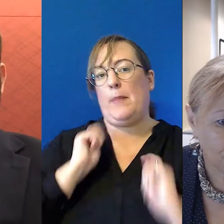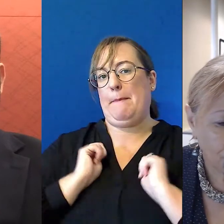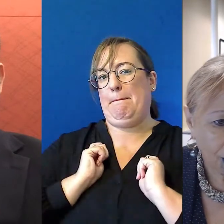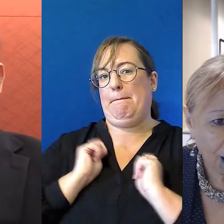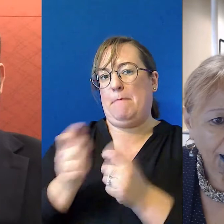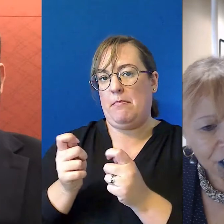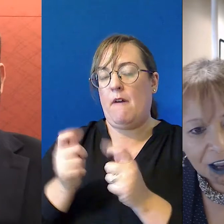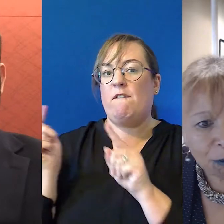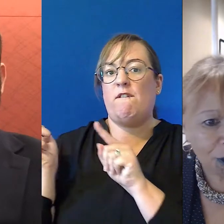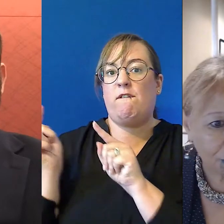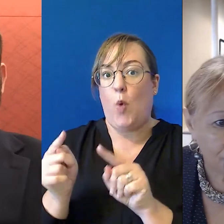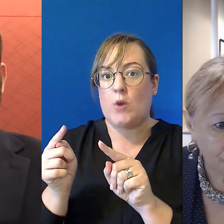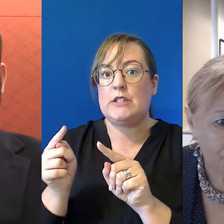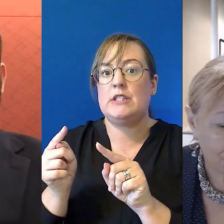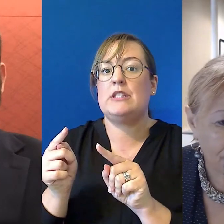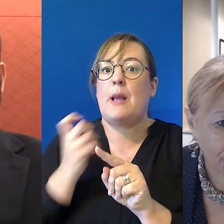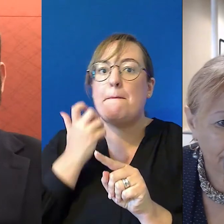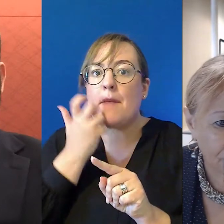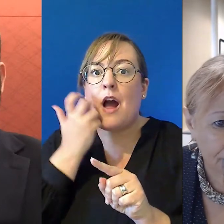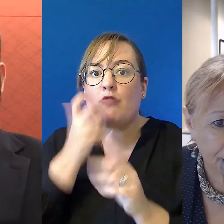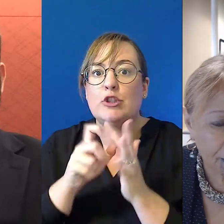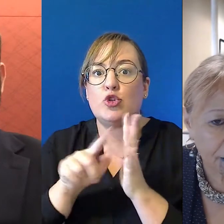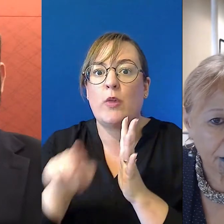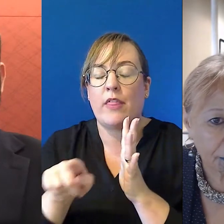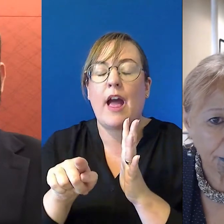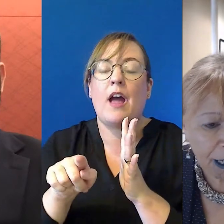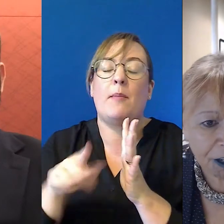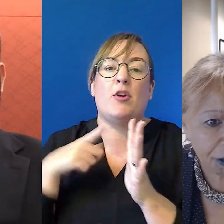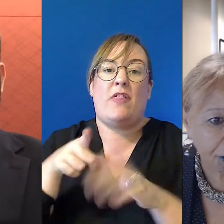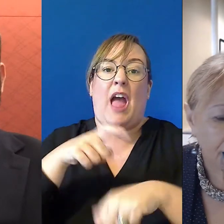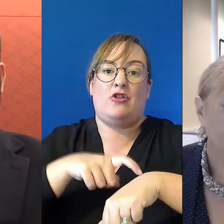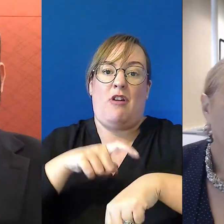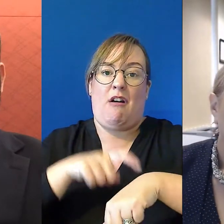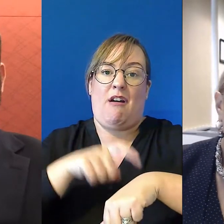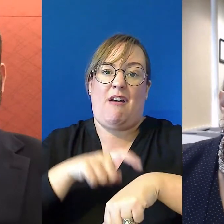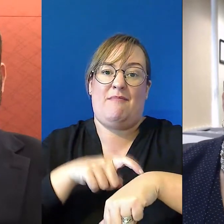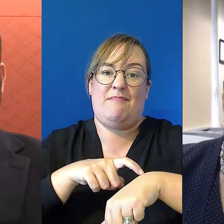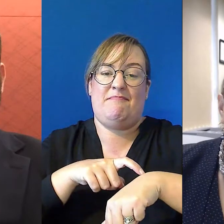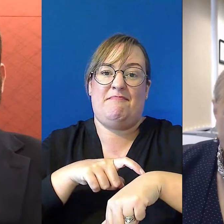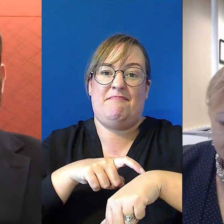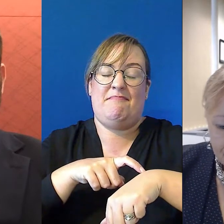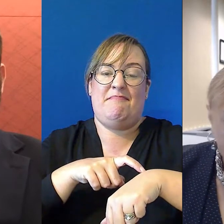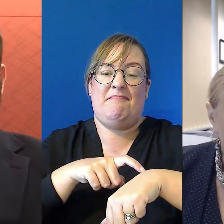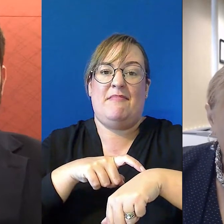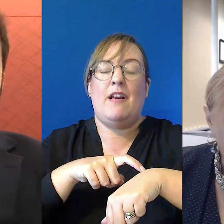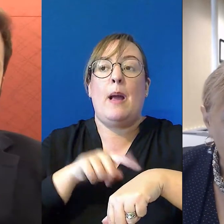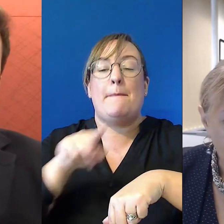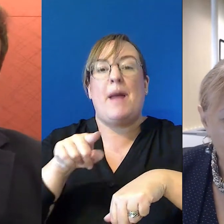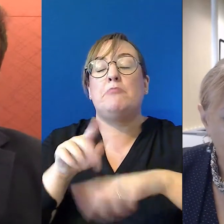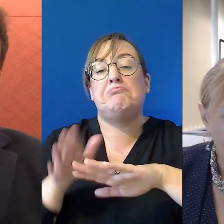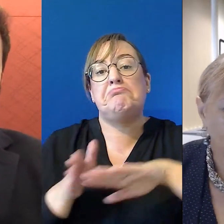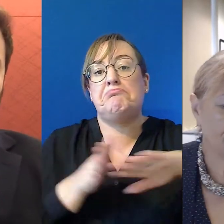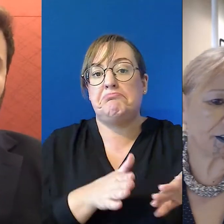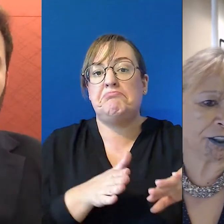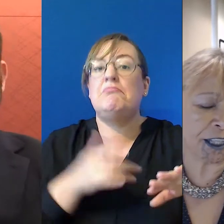who at the time were numerically the dominant population. Leaving that aside, it's a long history, I